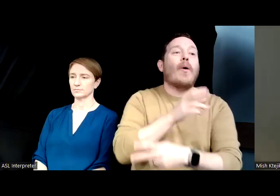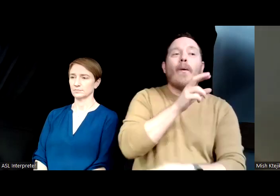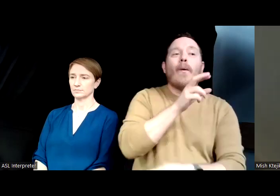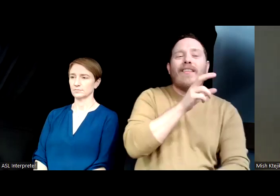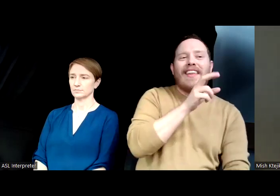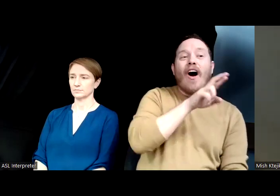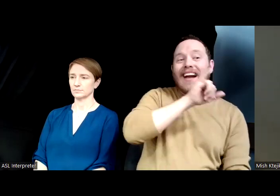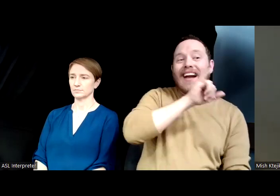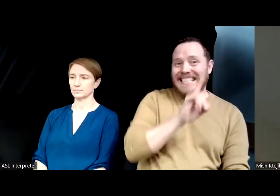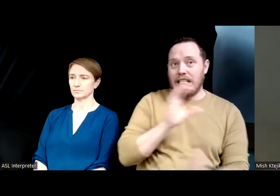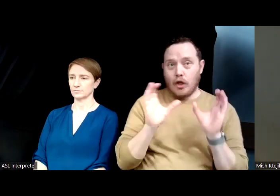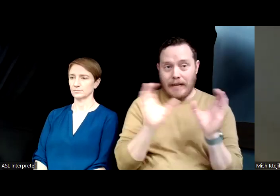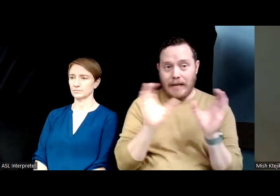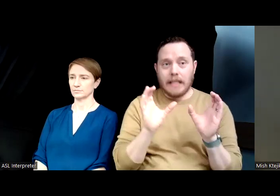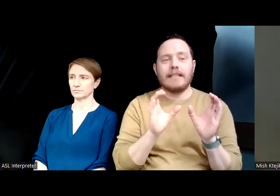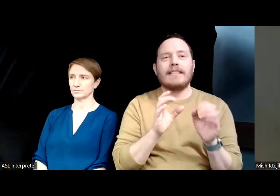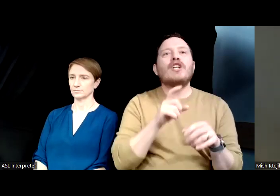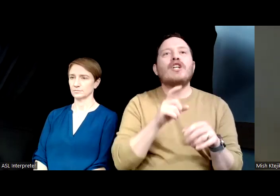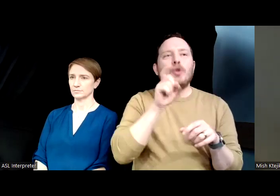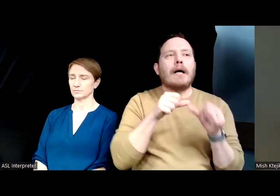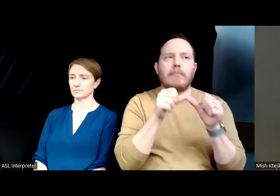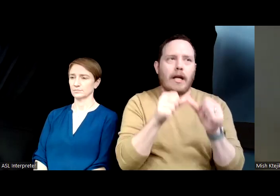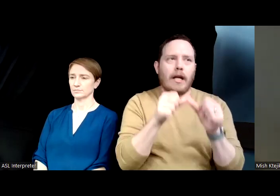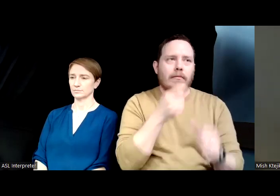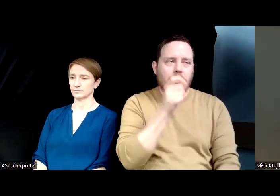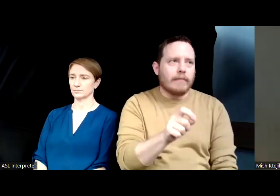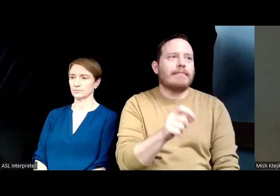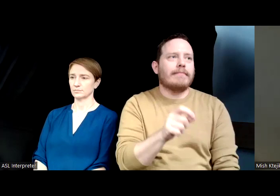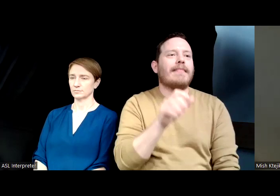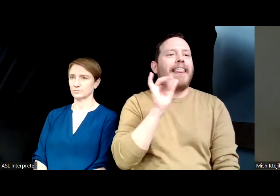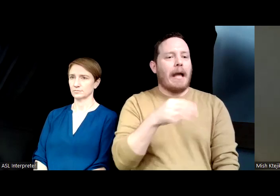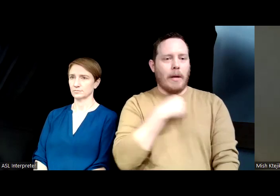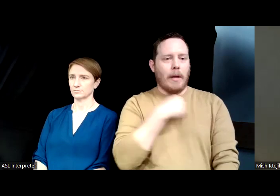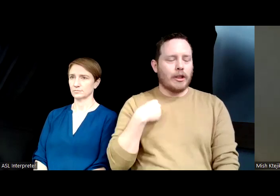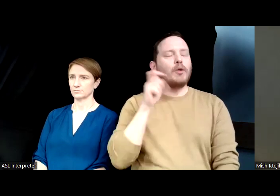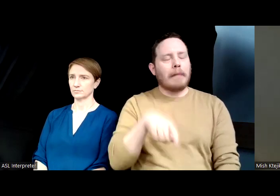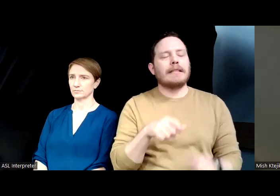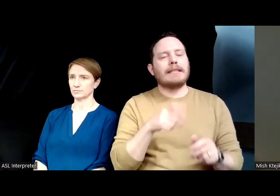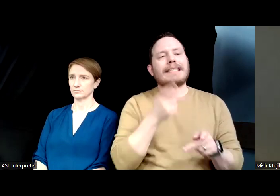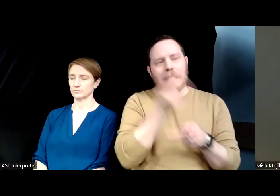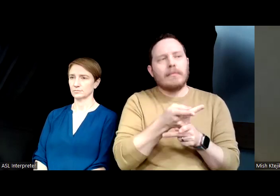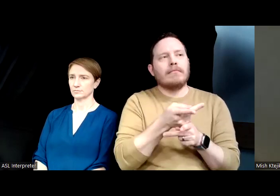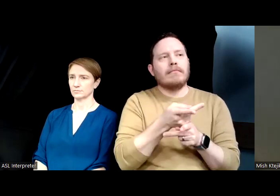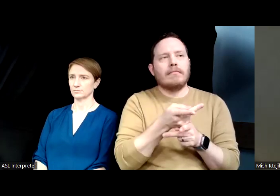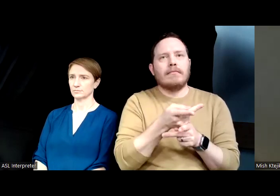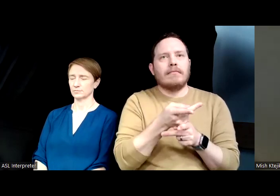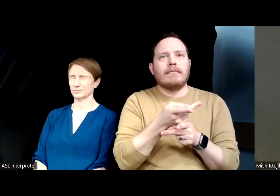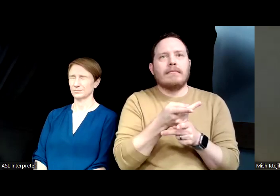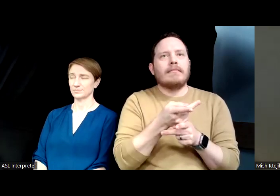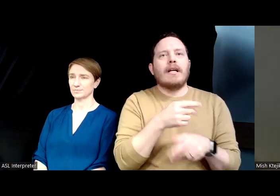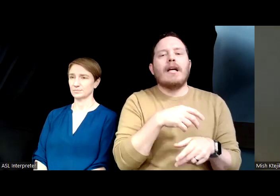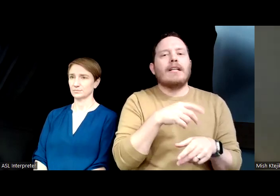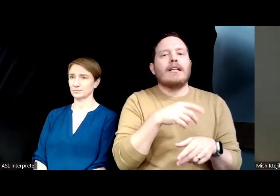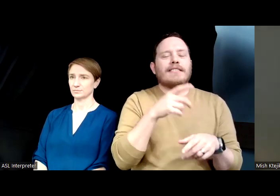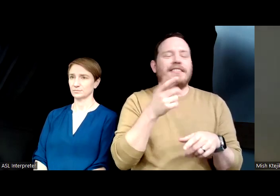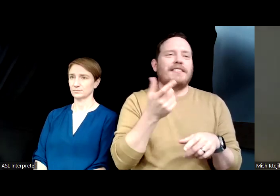the TEI, or the EIPA, some other kind of certification needs to be maintained in order to keep your state